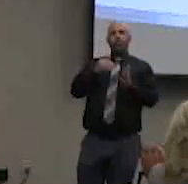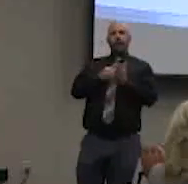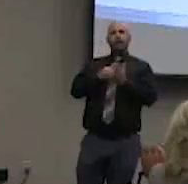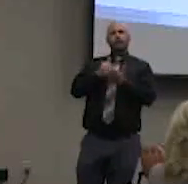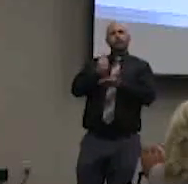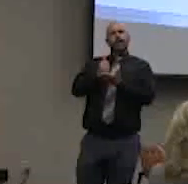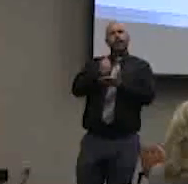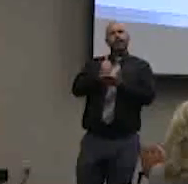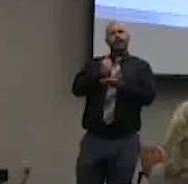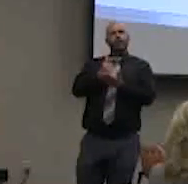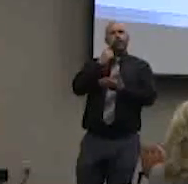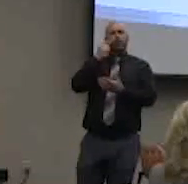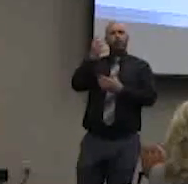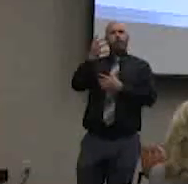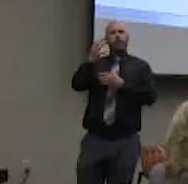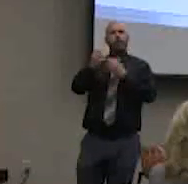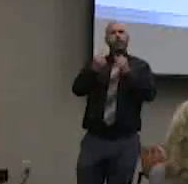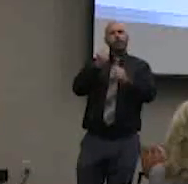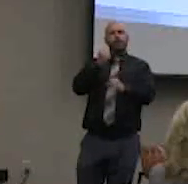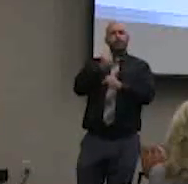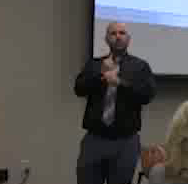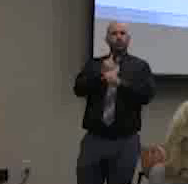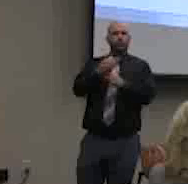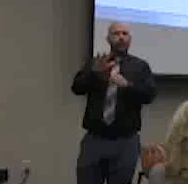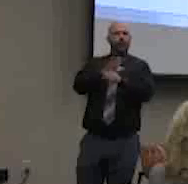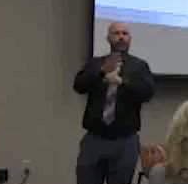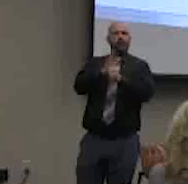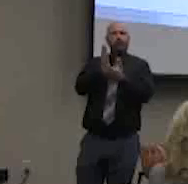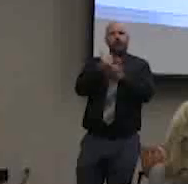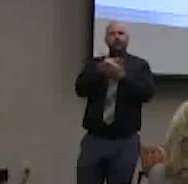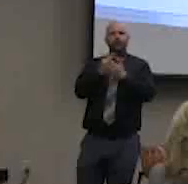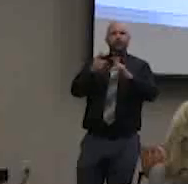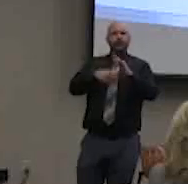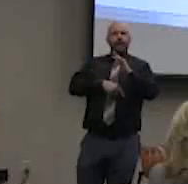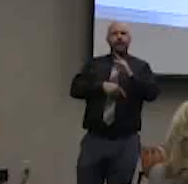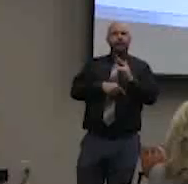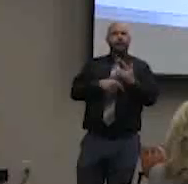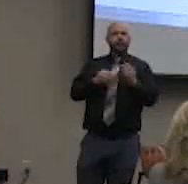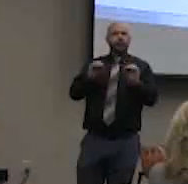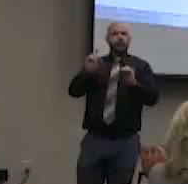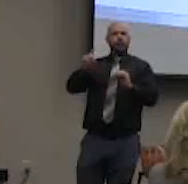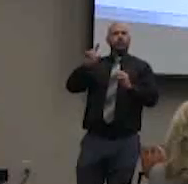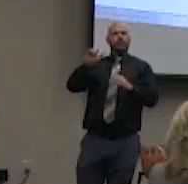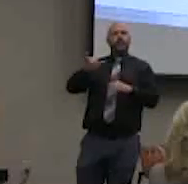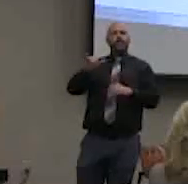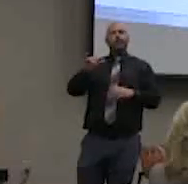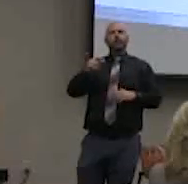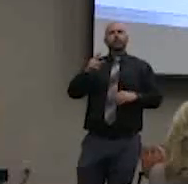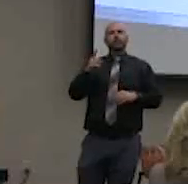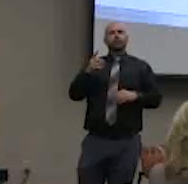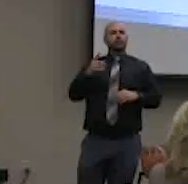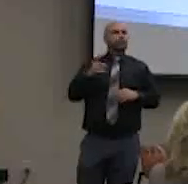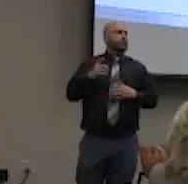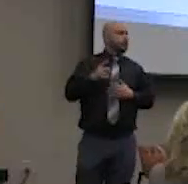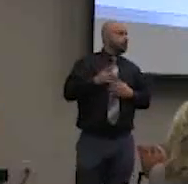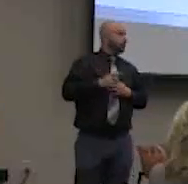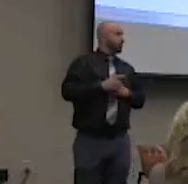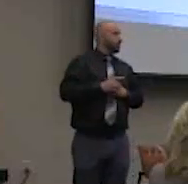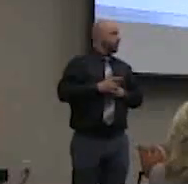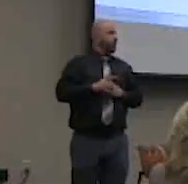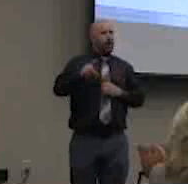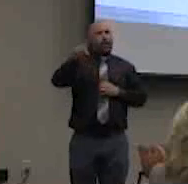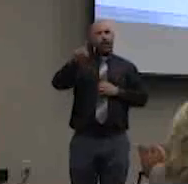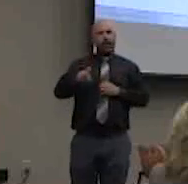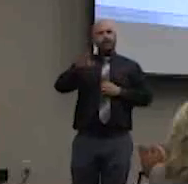in budgetary gaps. So I don't know if there's a question in that. It just strikes me as there's got to be a way to make those